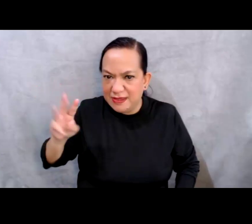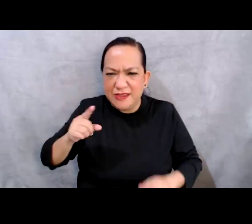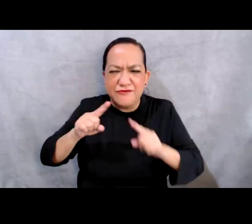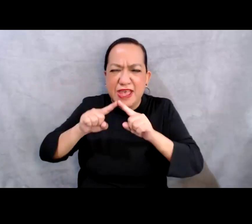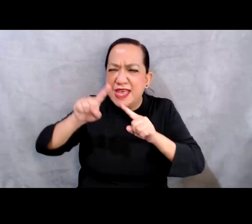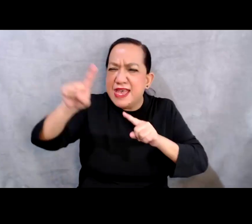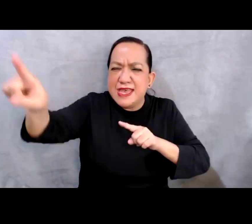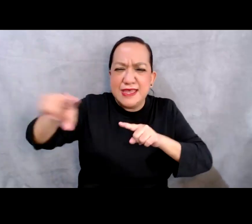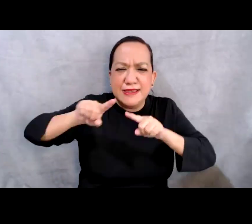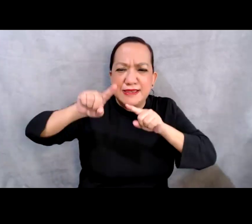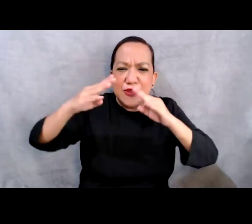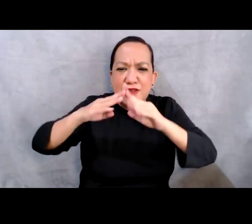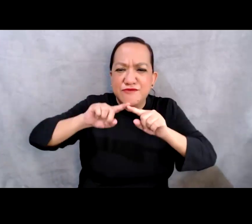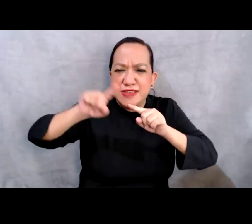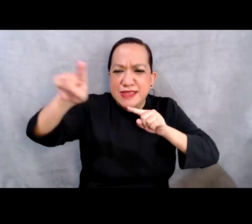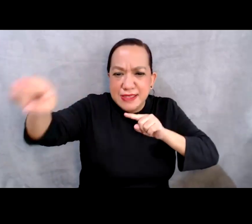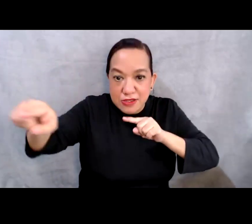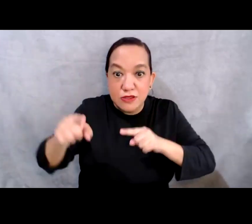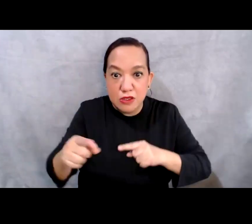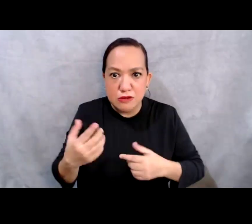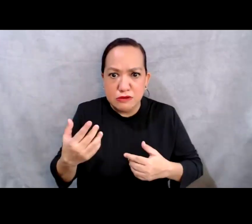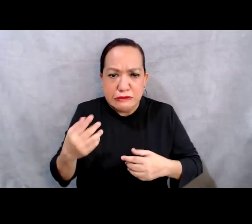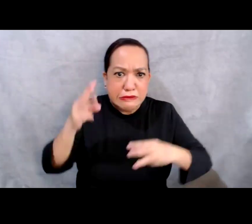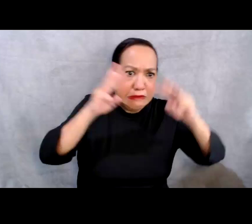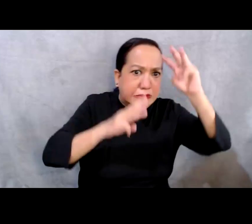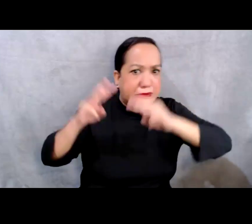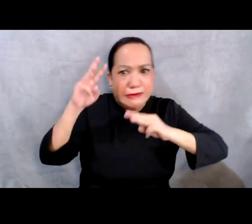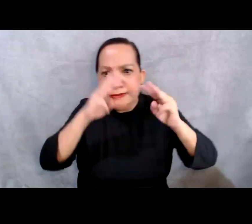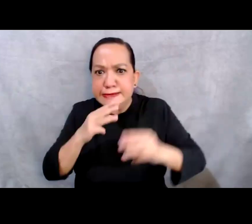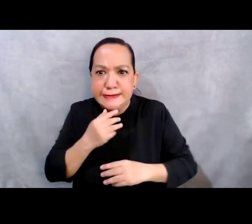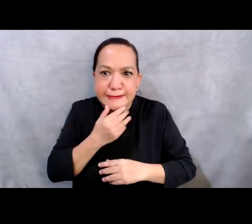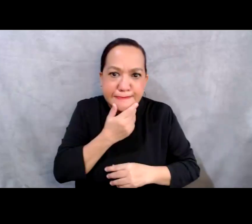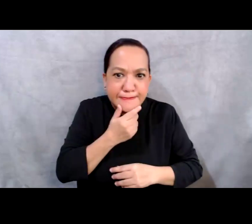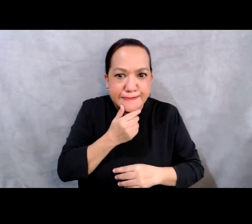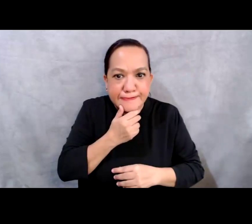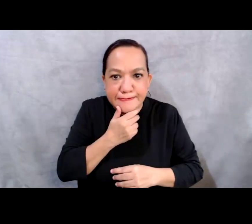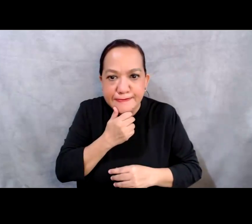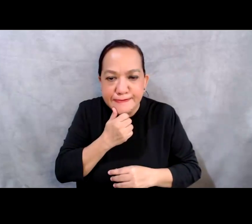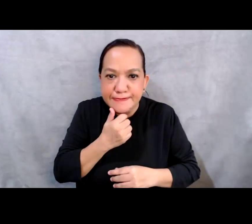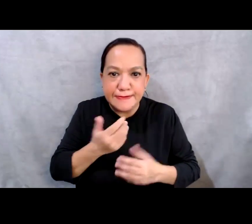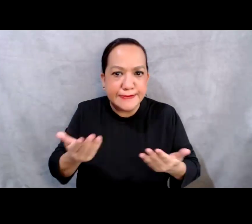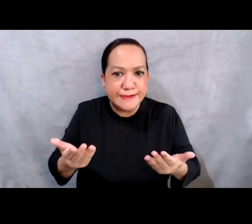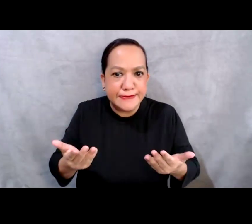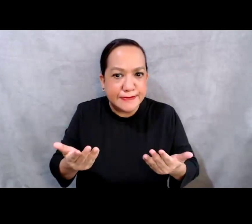about coming in with land use